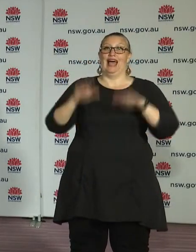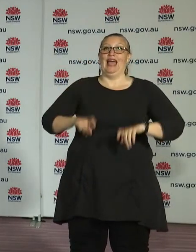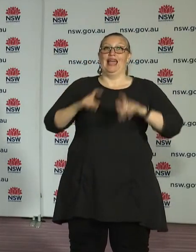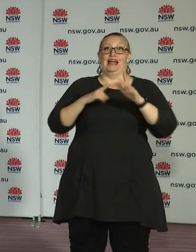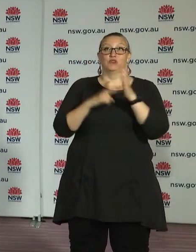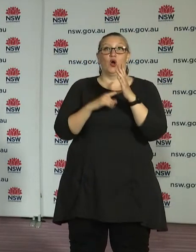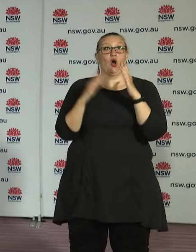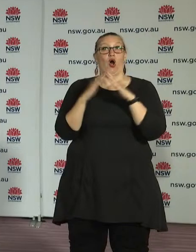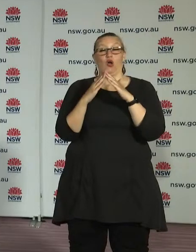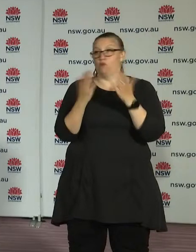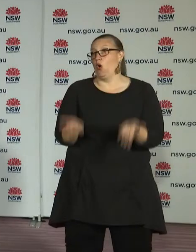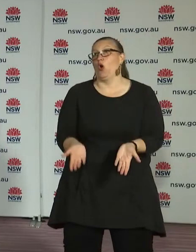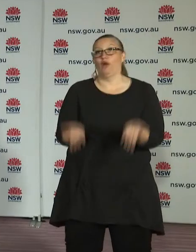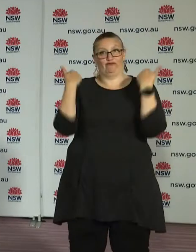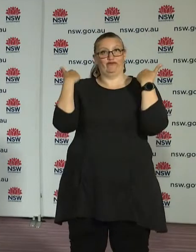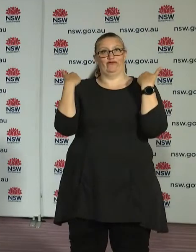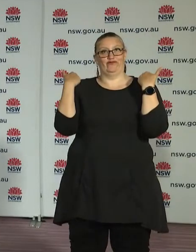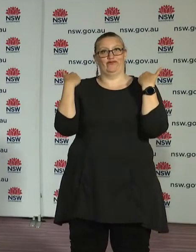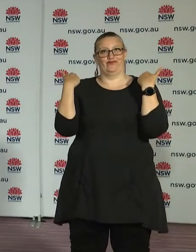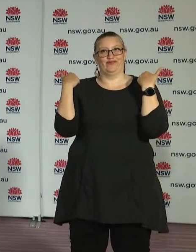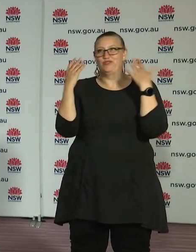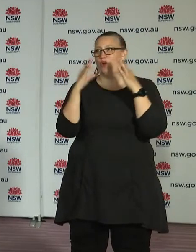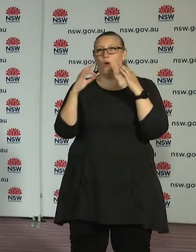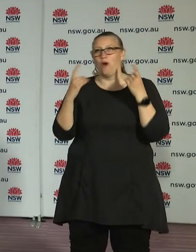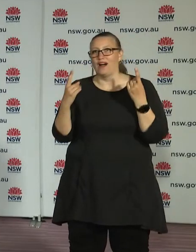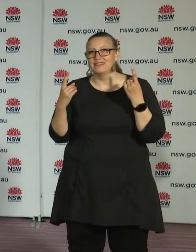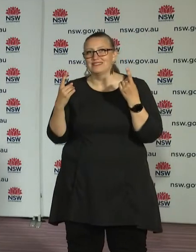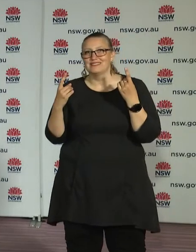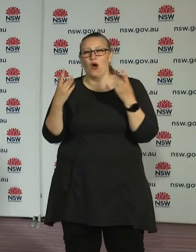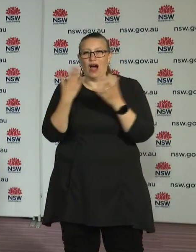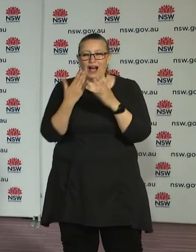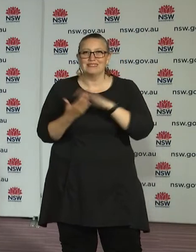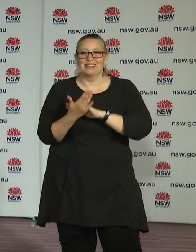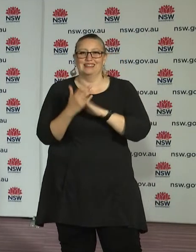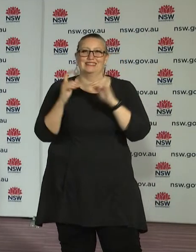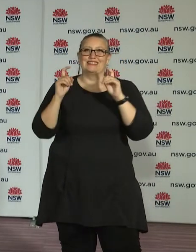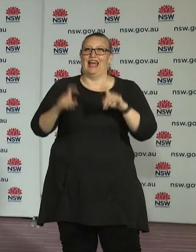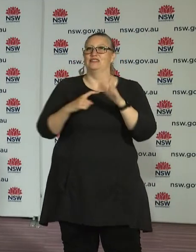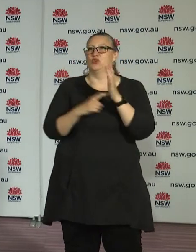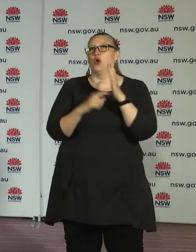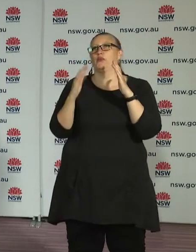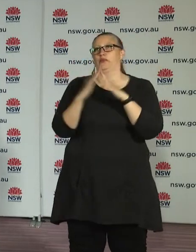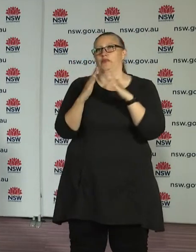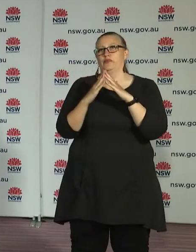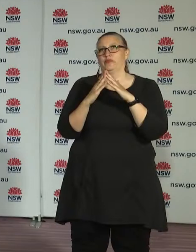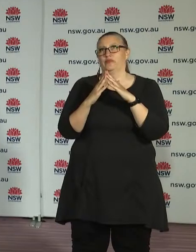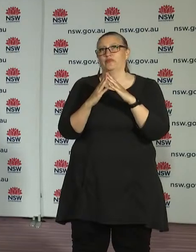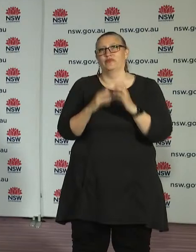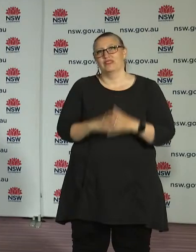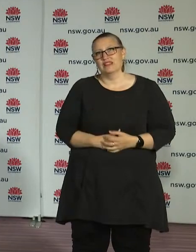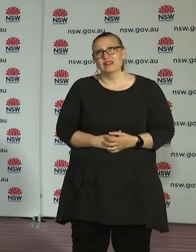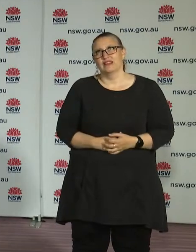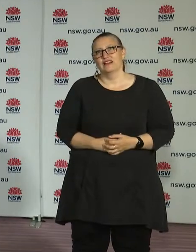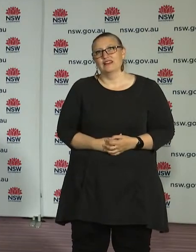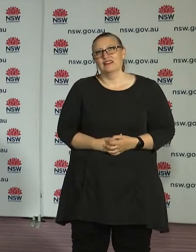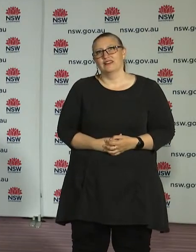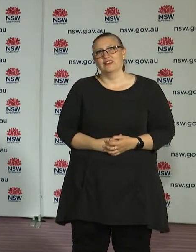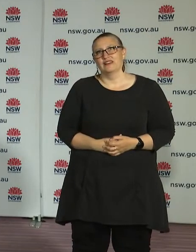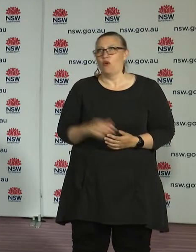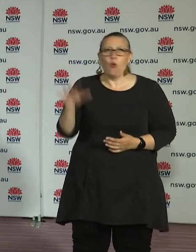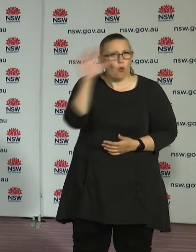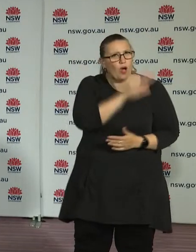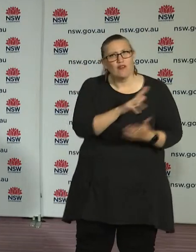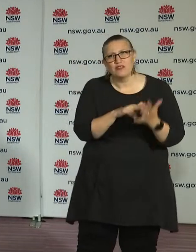So that puts us into a new phase, a different phase of looking at the way in which we're dealing with COVID, and I want to make that clear. So there'll be much more certainty from the